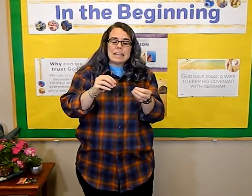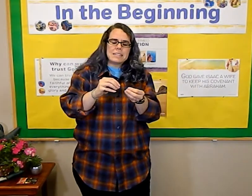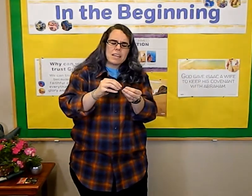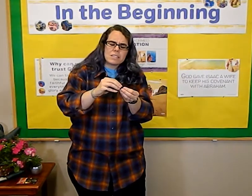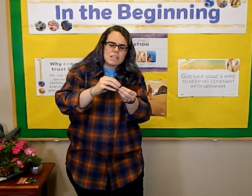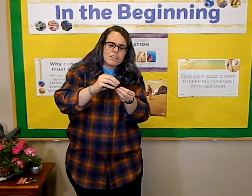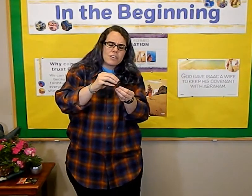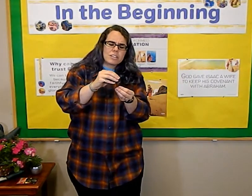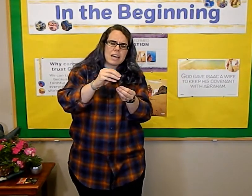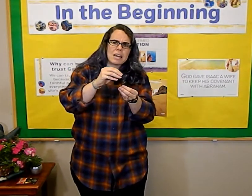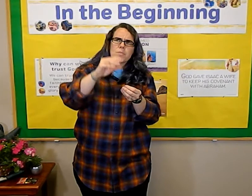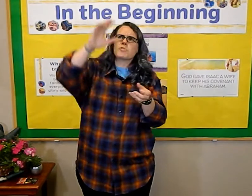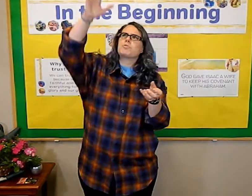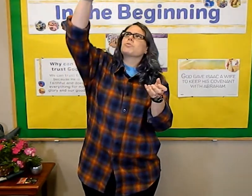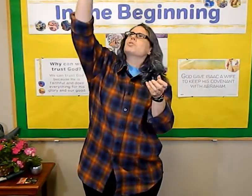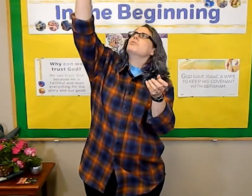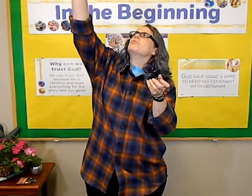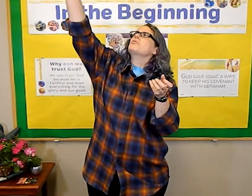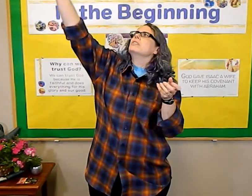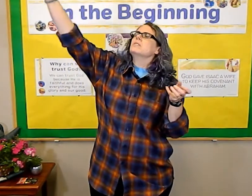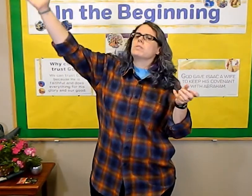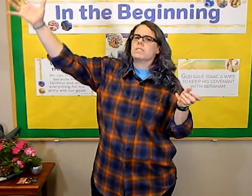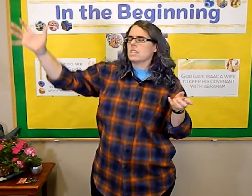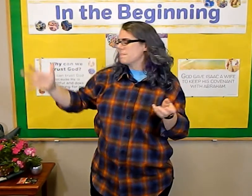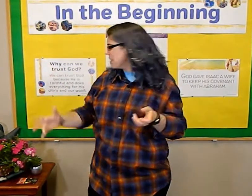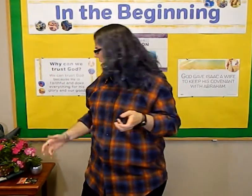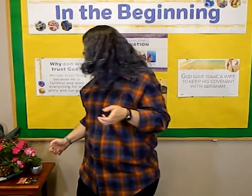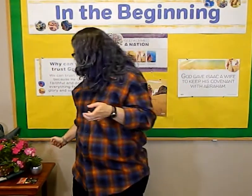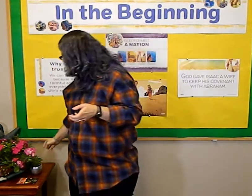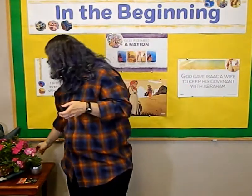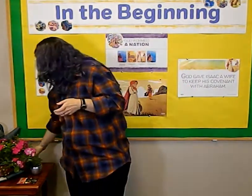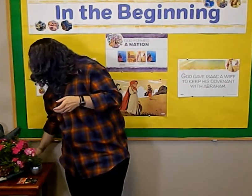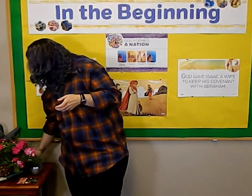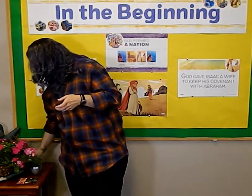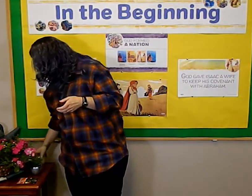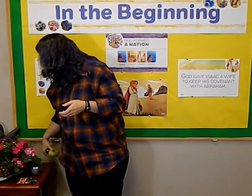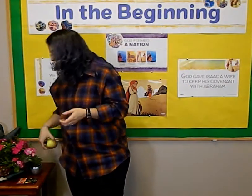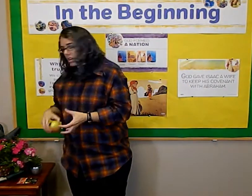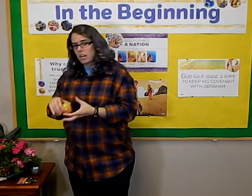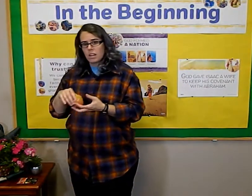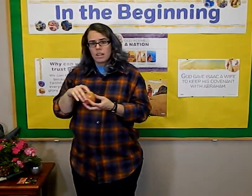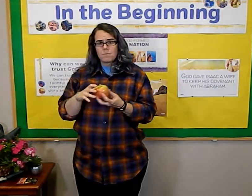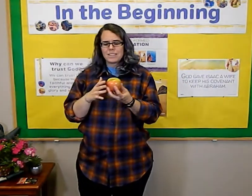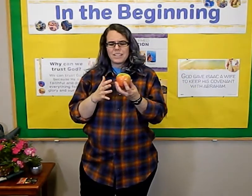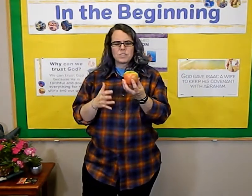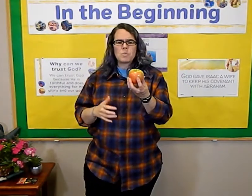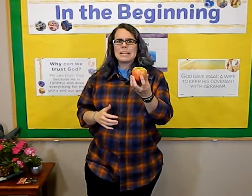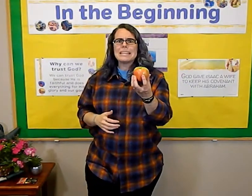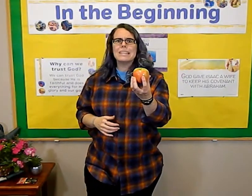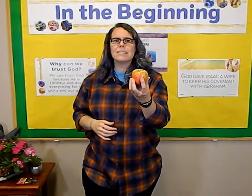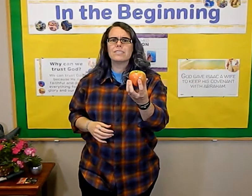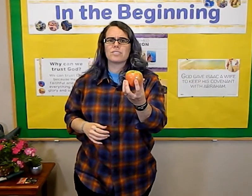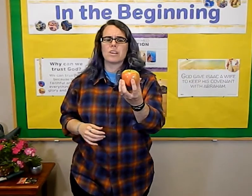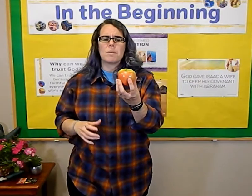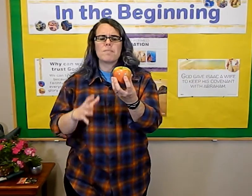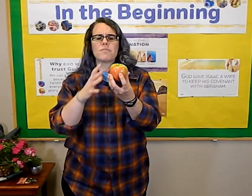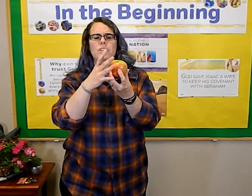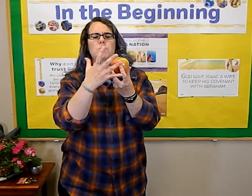takes a long time. Those huge trees we see, a beautiful apple tree, might take 20 years before it's